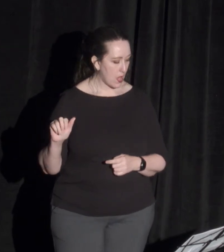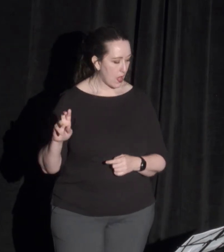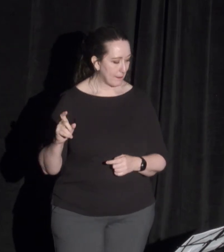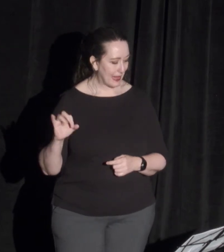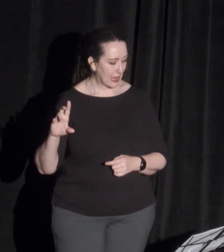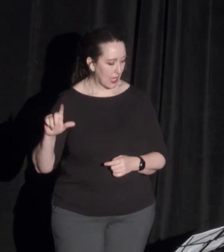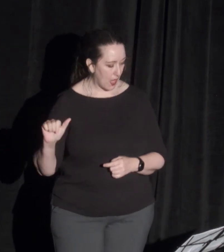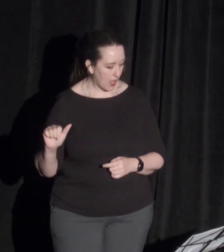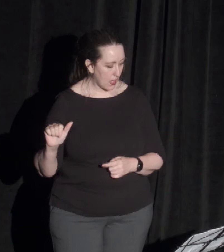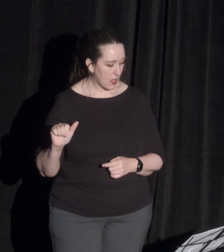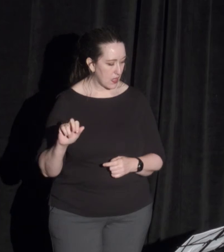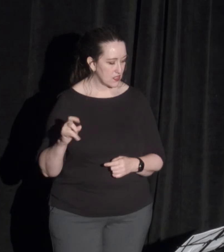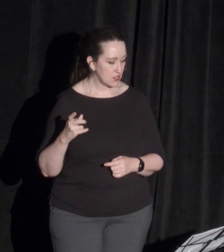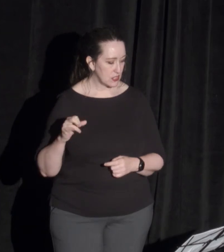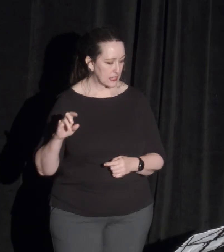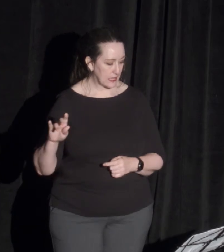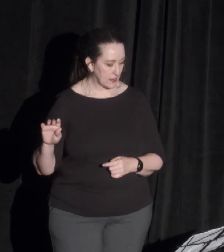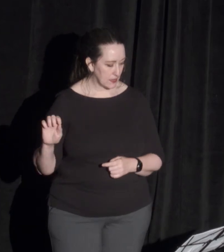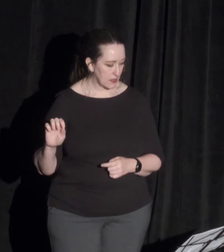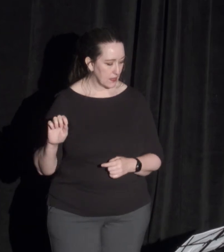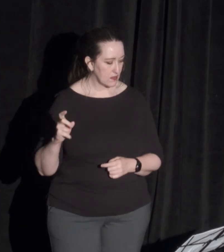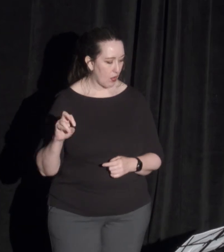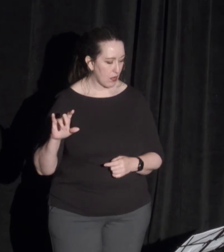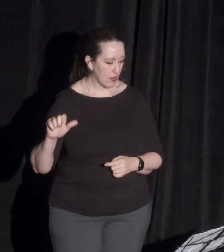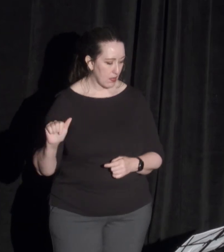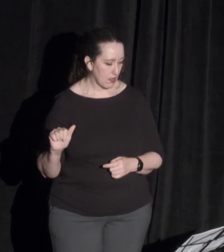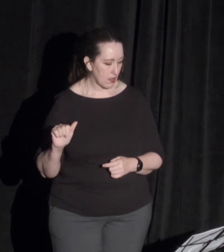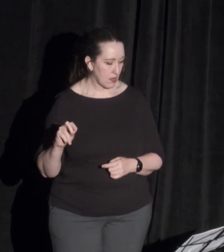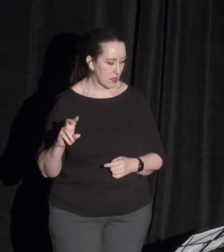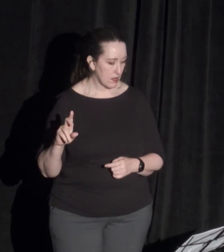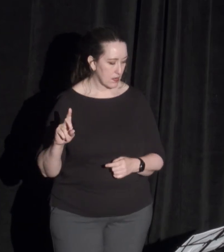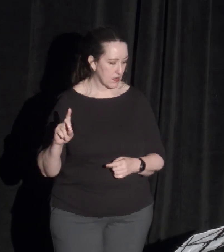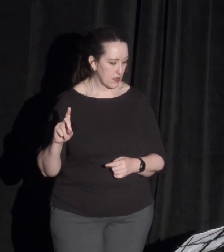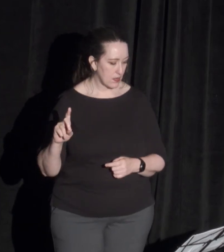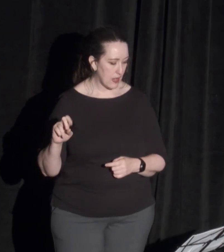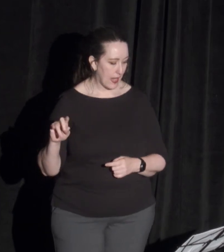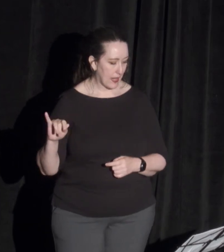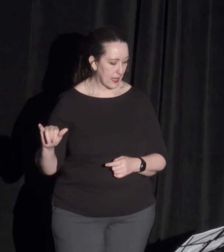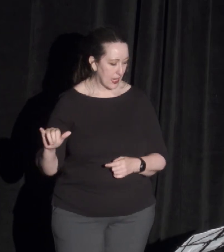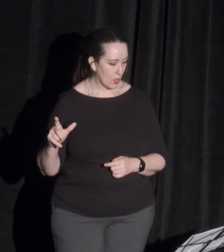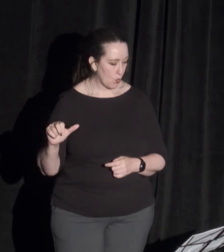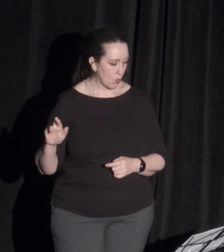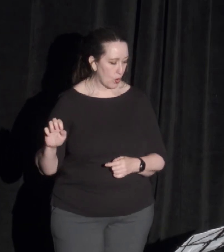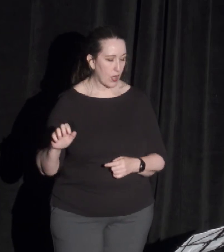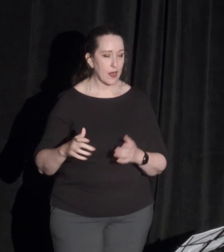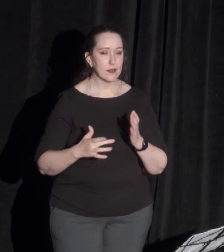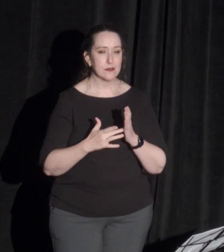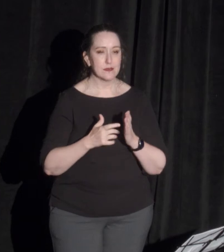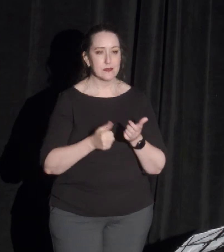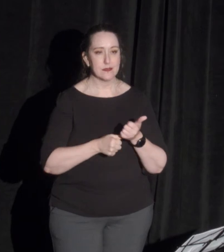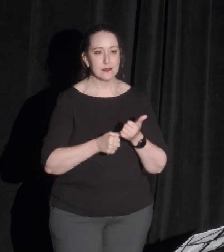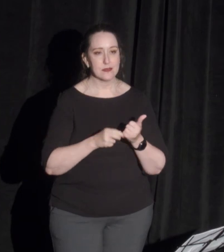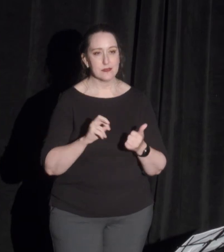Tyson, Tanya R. Moore, Danny Lohr, and technical assistant Nelson Rollon.